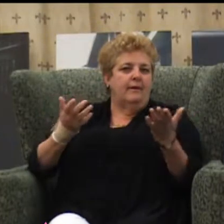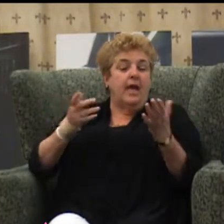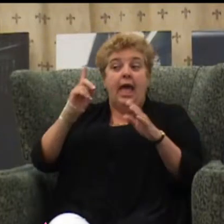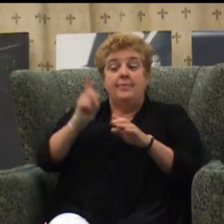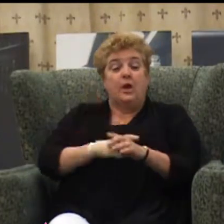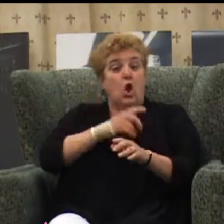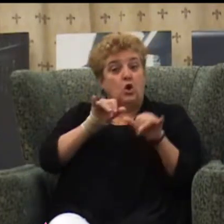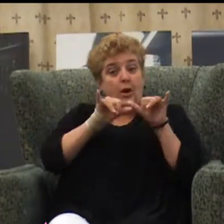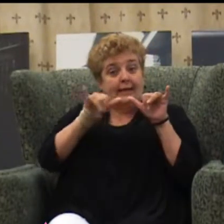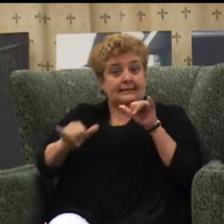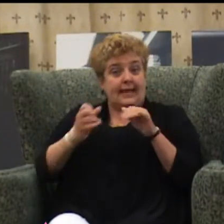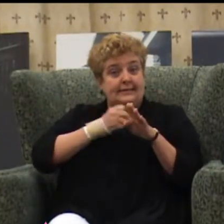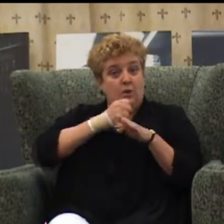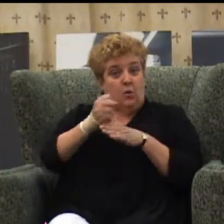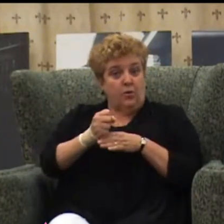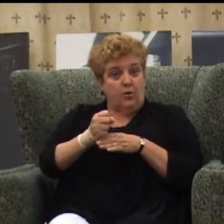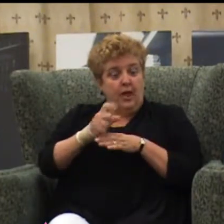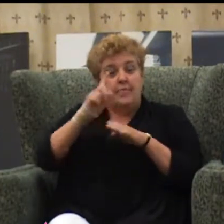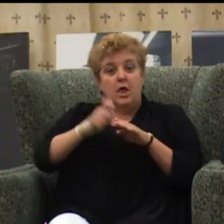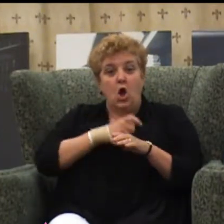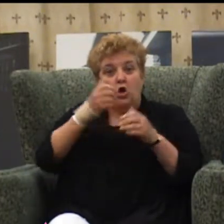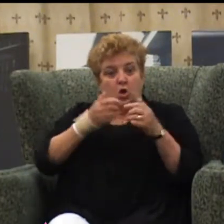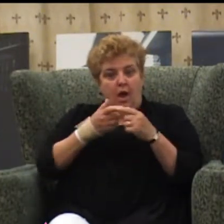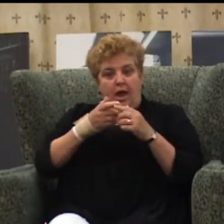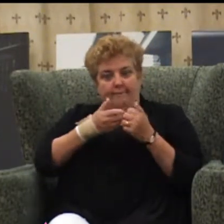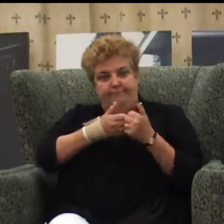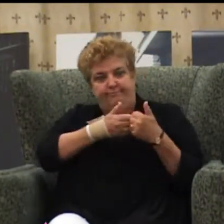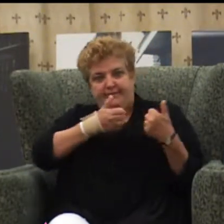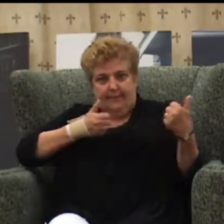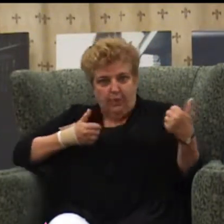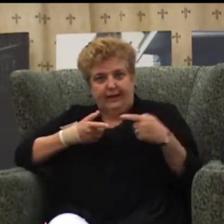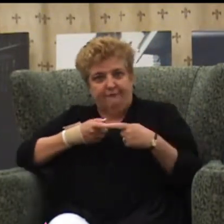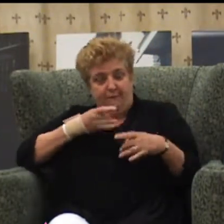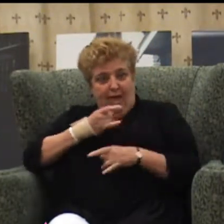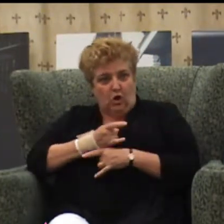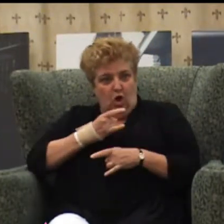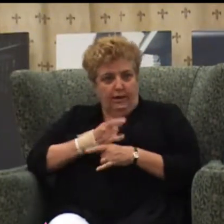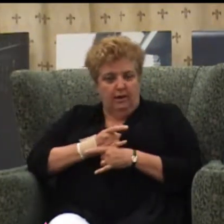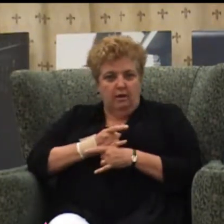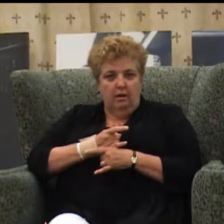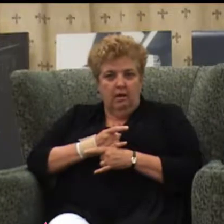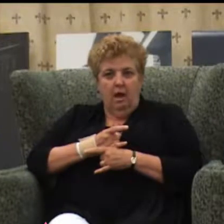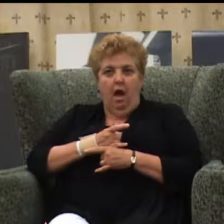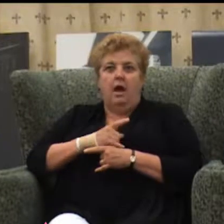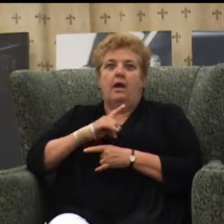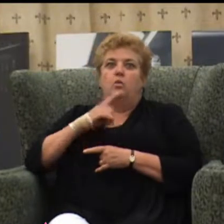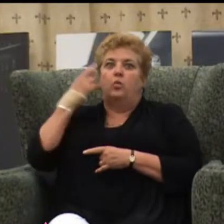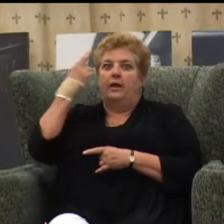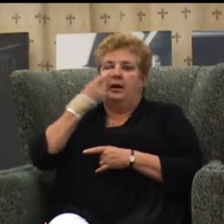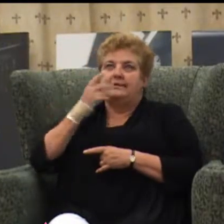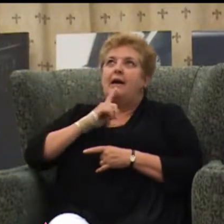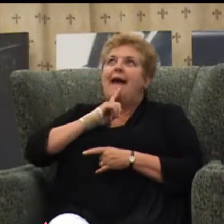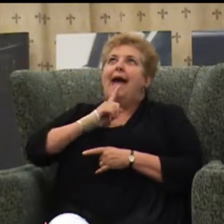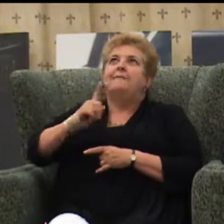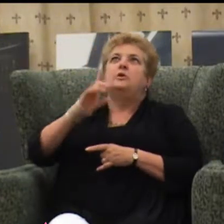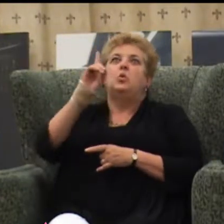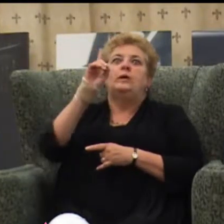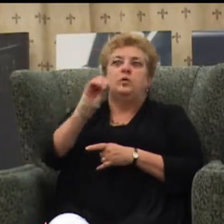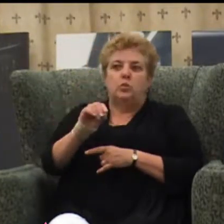I've been separated from alcohol, the more I've come to terms with the fact that I absolutely do need God's help. I need your help. Help